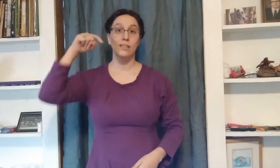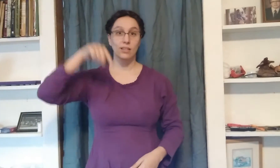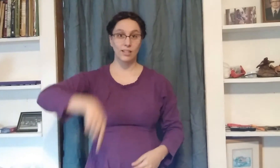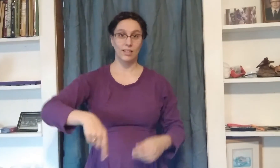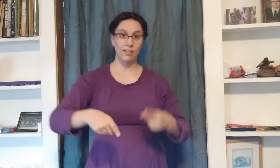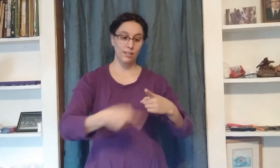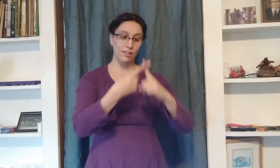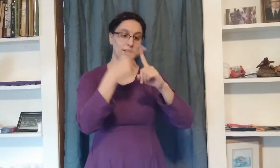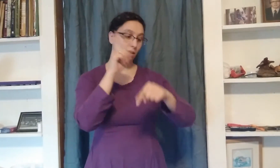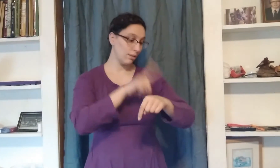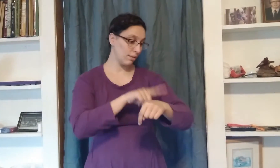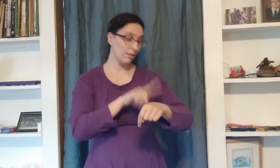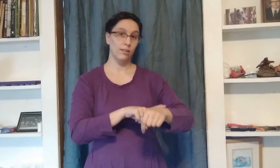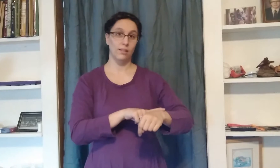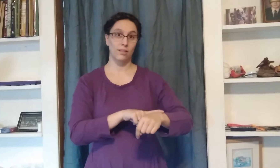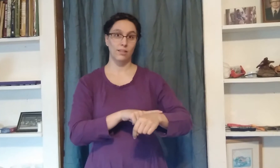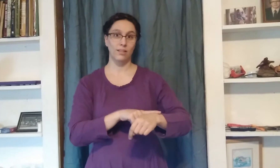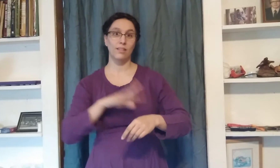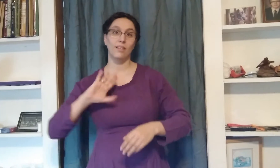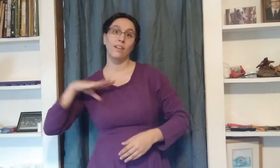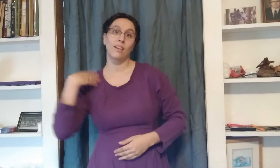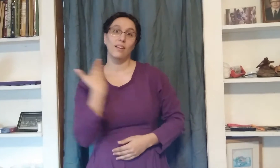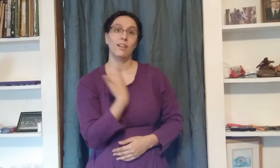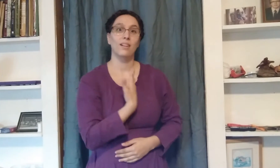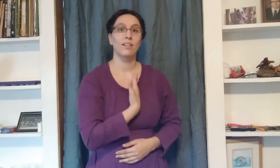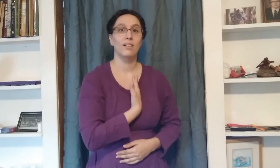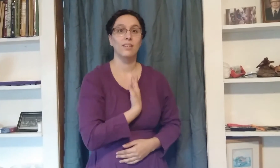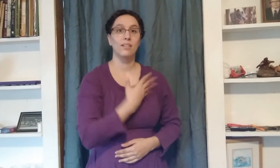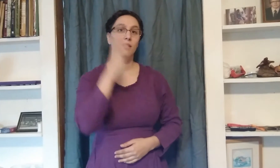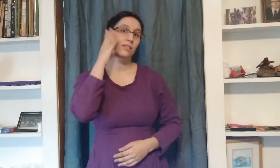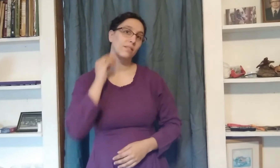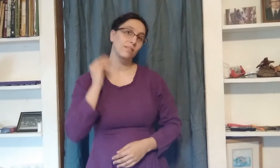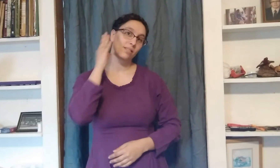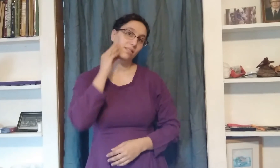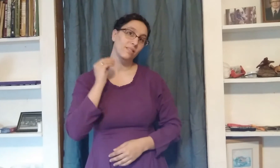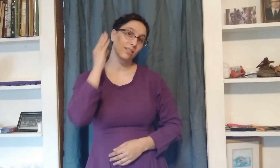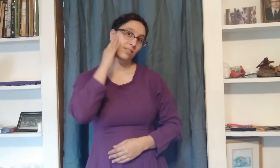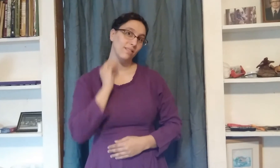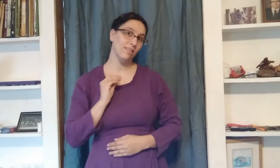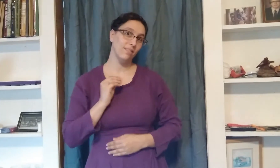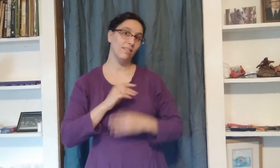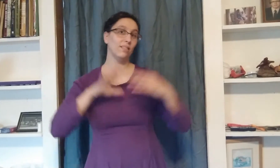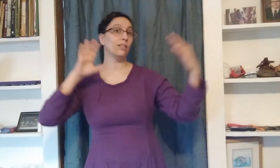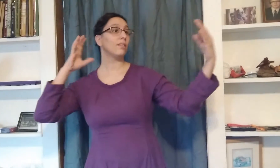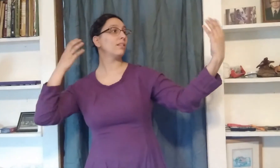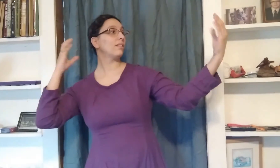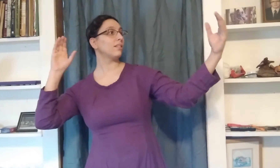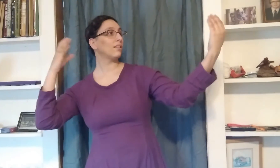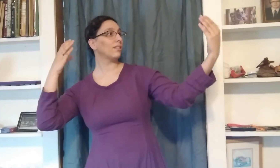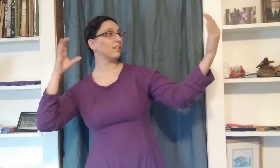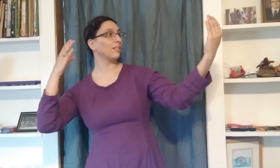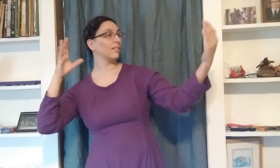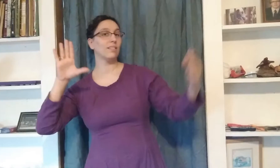these moments of joy, we fly back through the years, and the centuries fade from